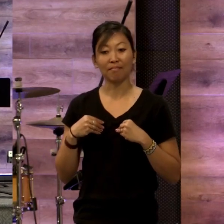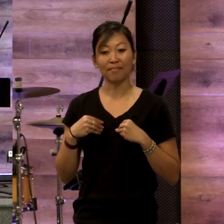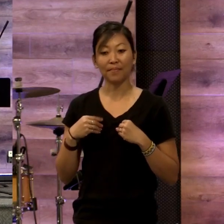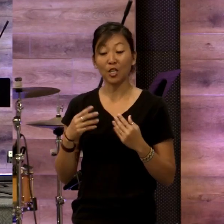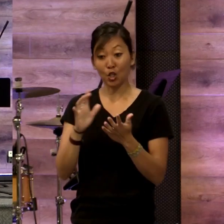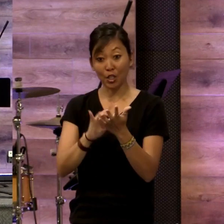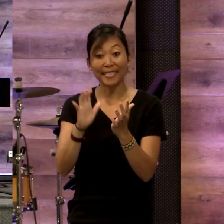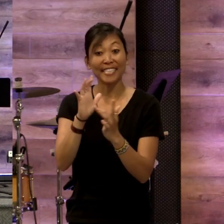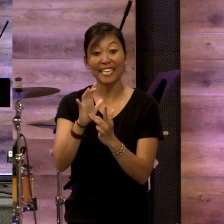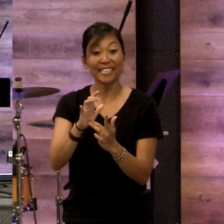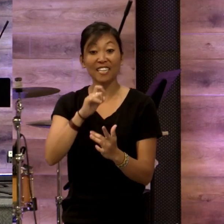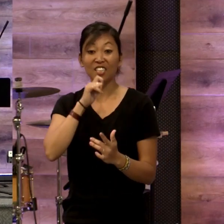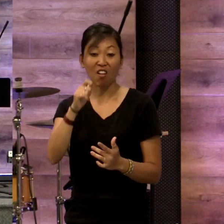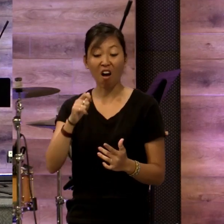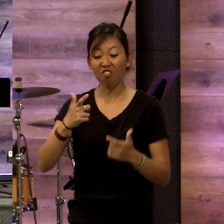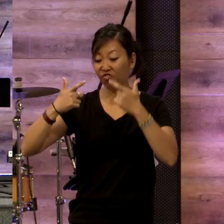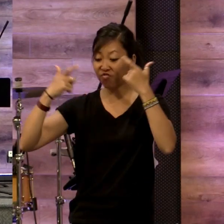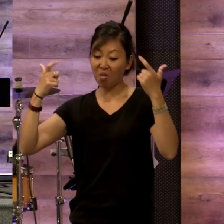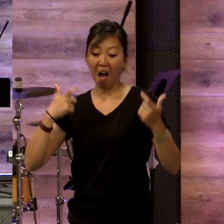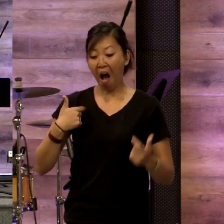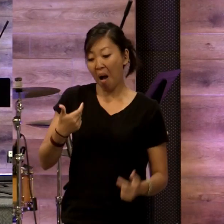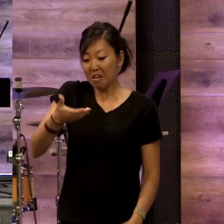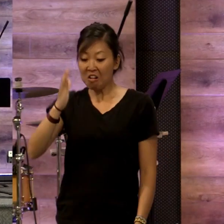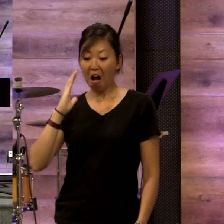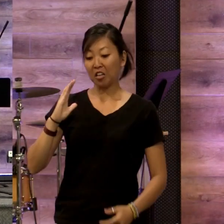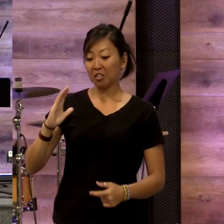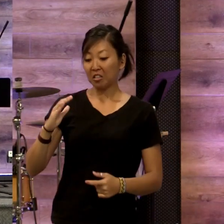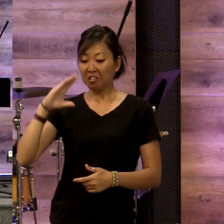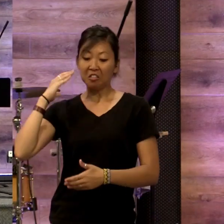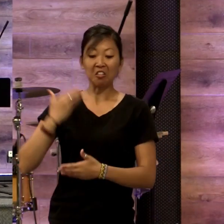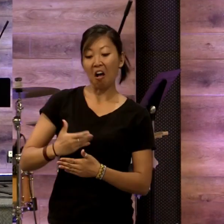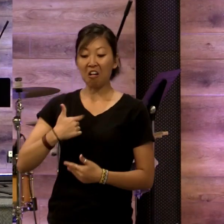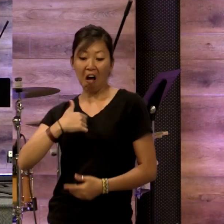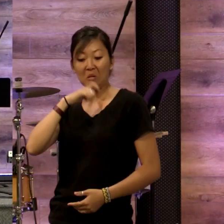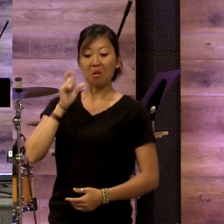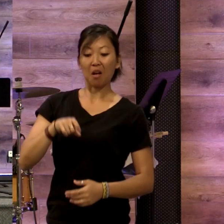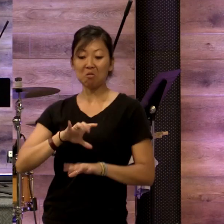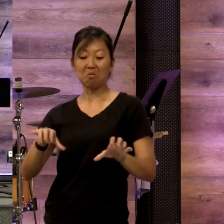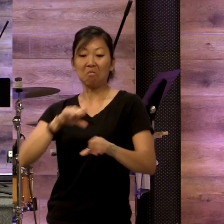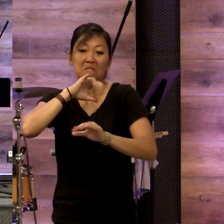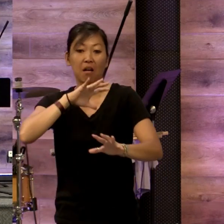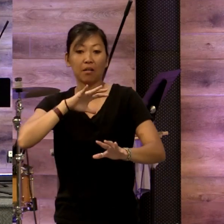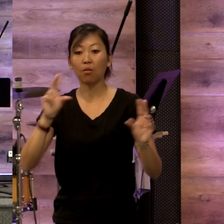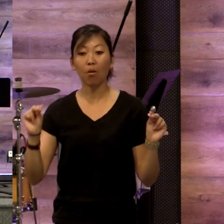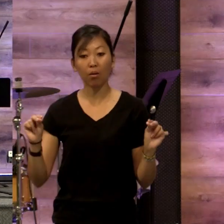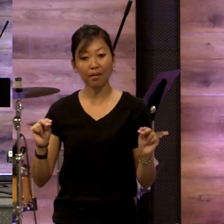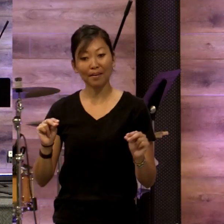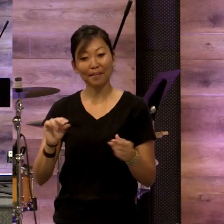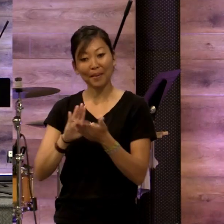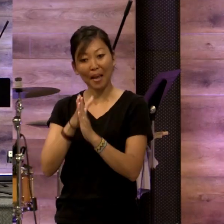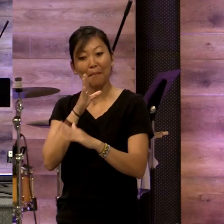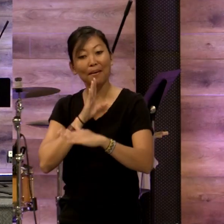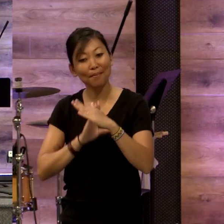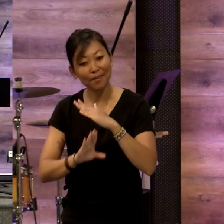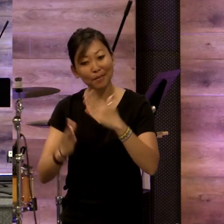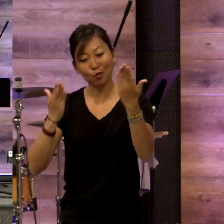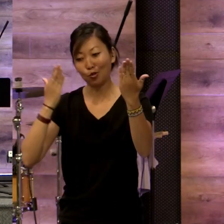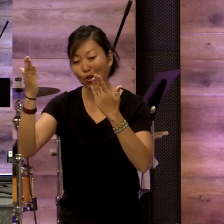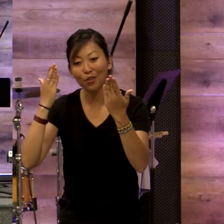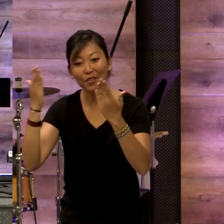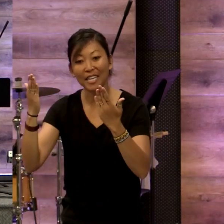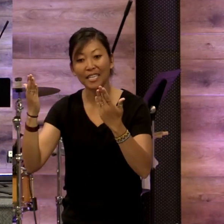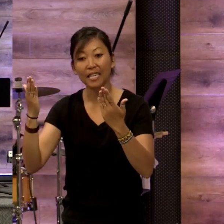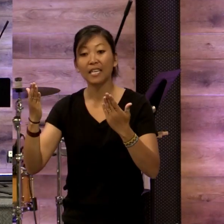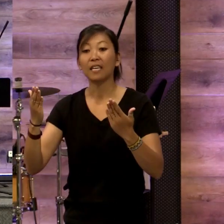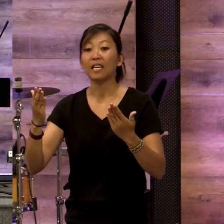Jesus didn't exploit the fact that he was God's anointed and that he was actually God himself in the flesh. He didn't grasp onto his deity